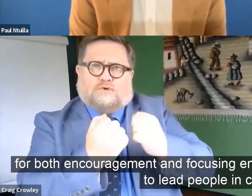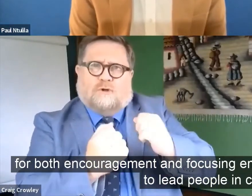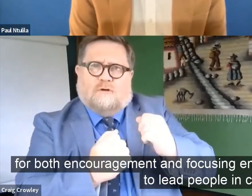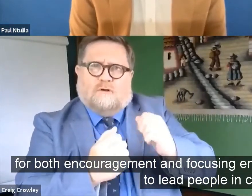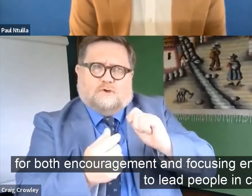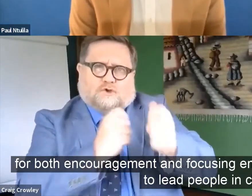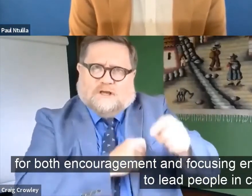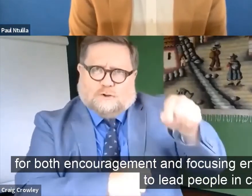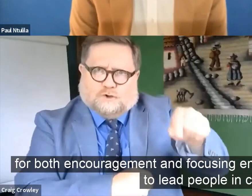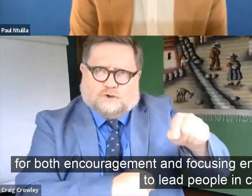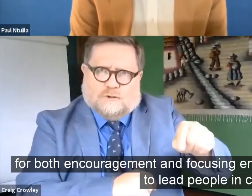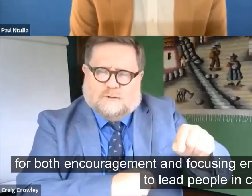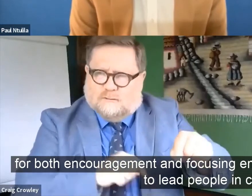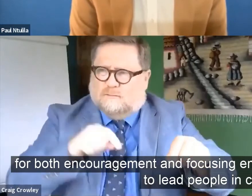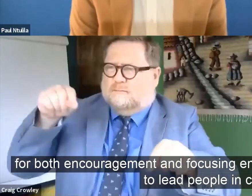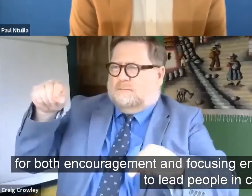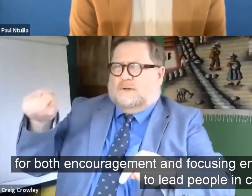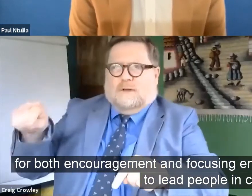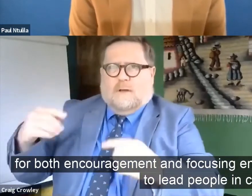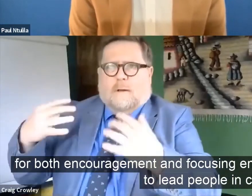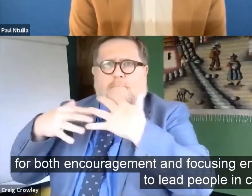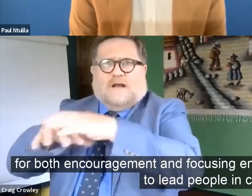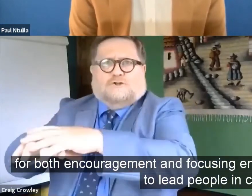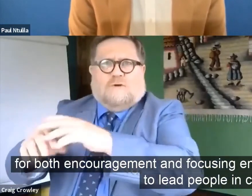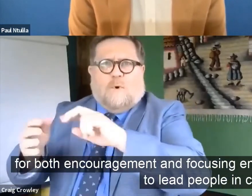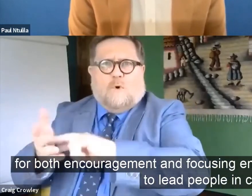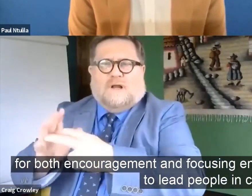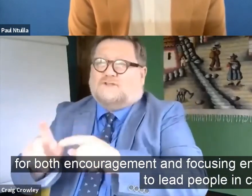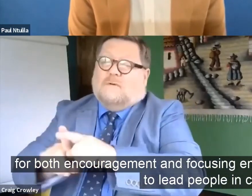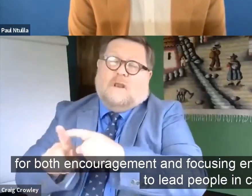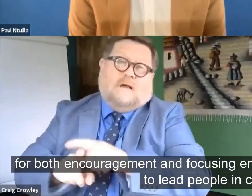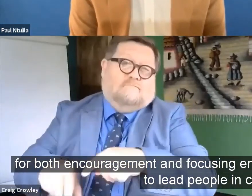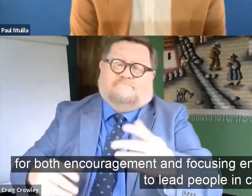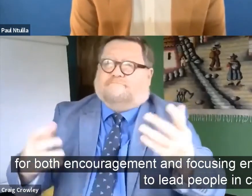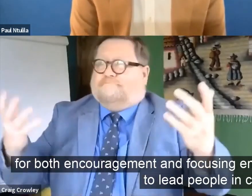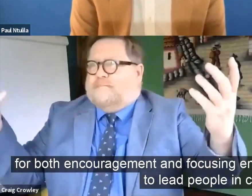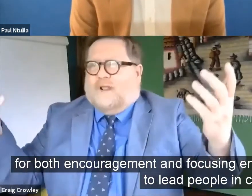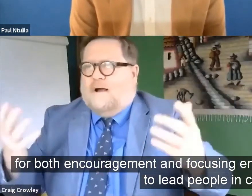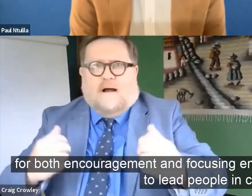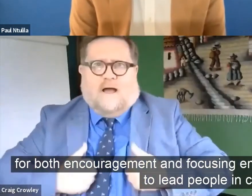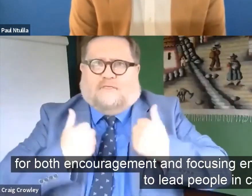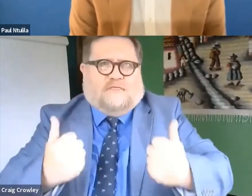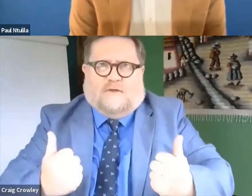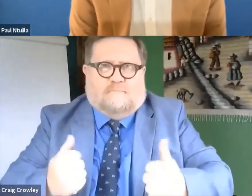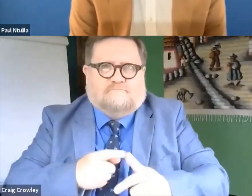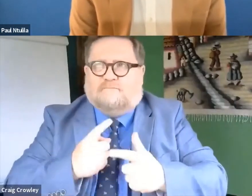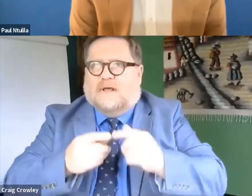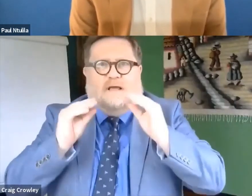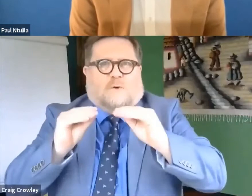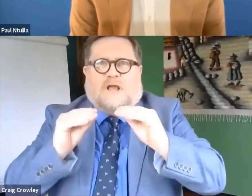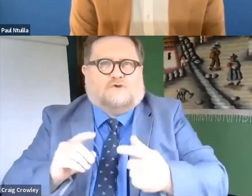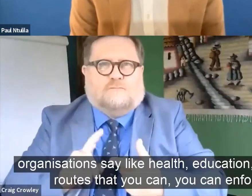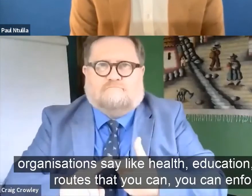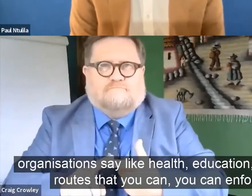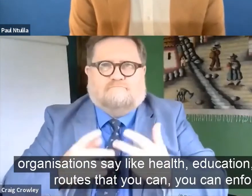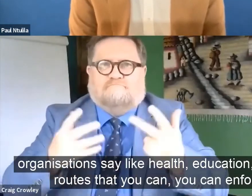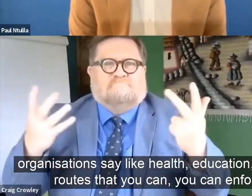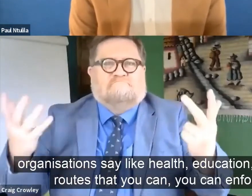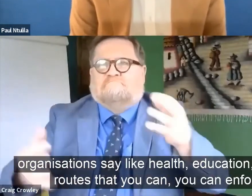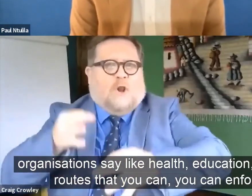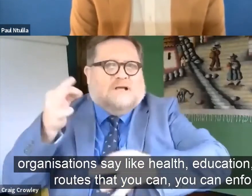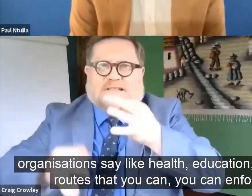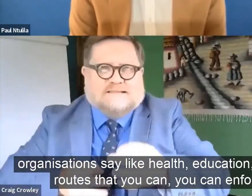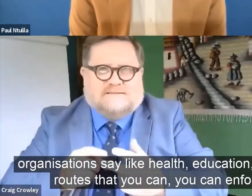encouraging deaf people into leadership roles, into people in change, and then changing organisations, say like health